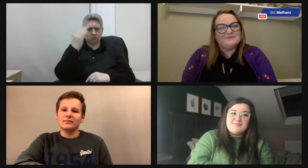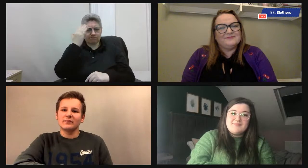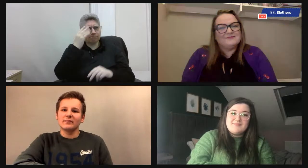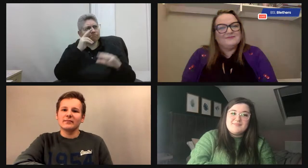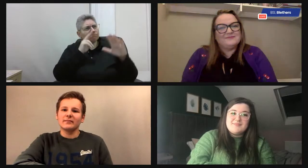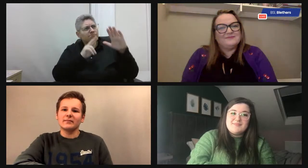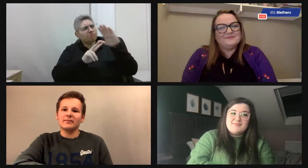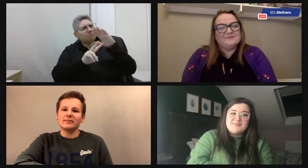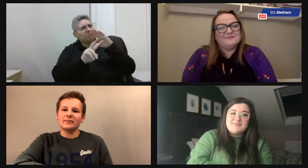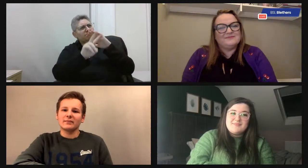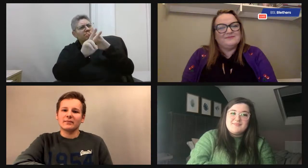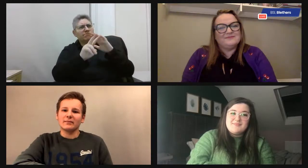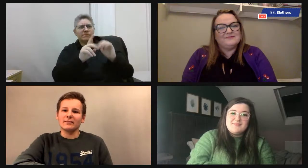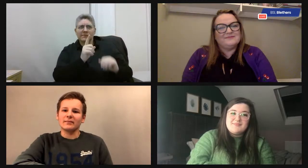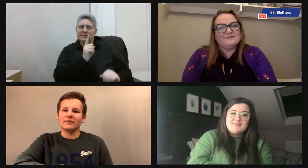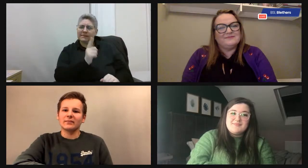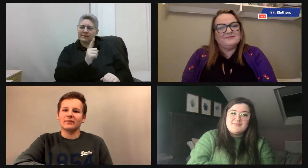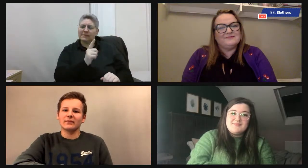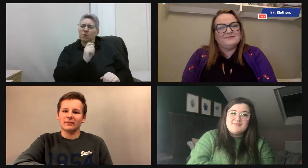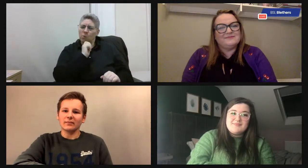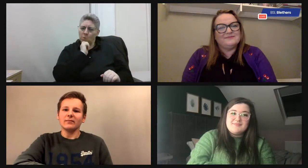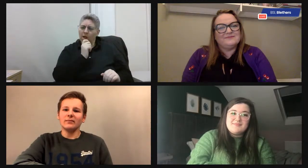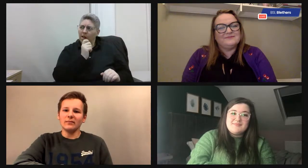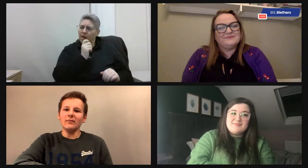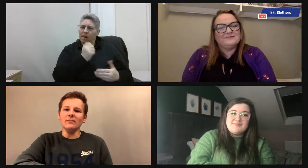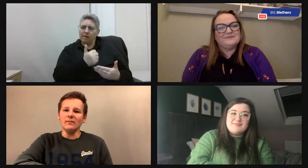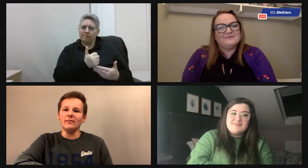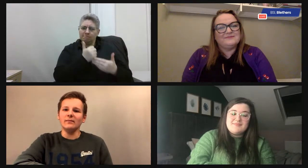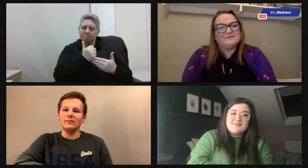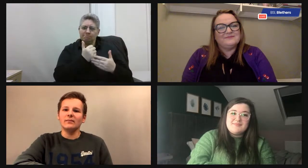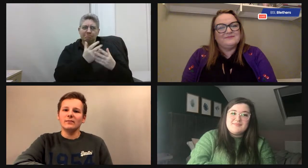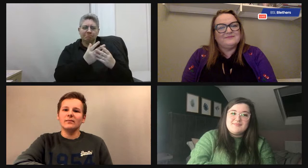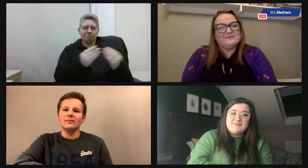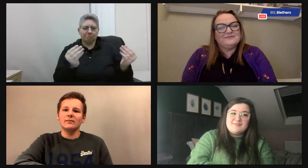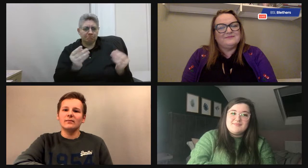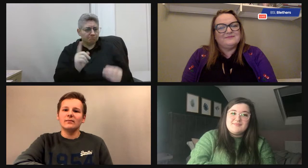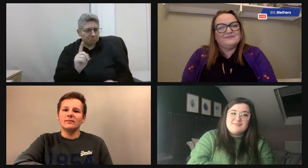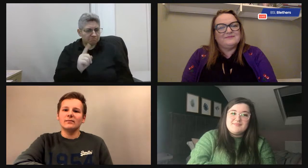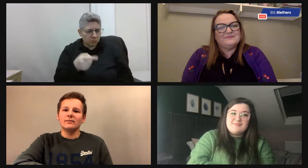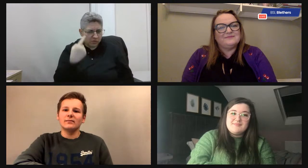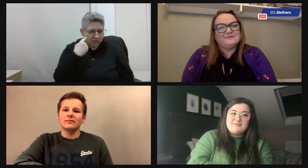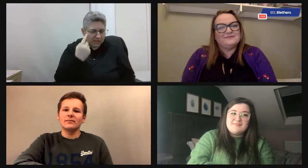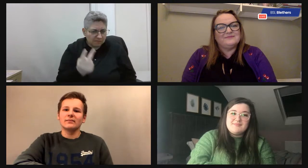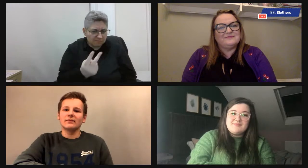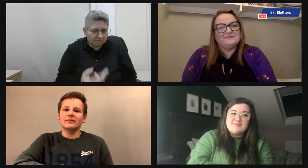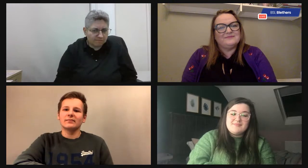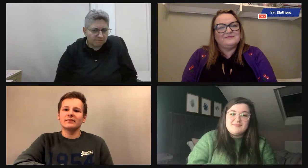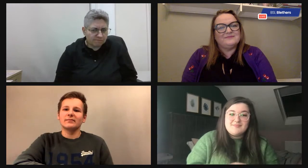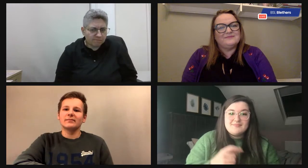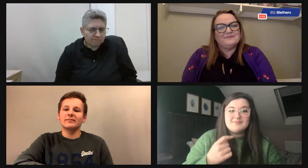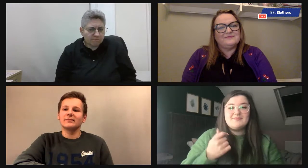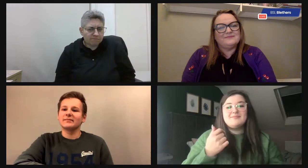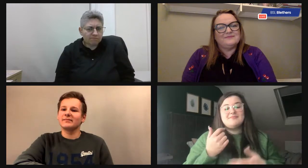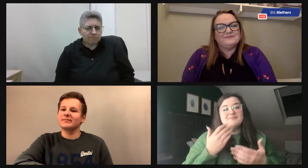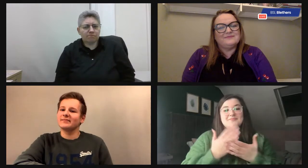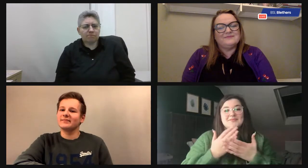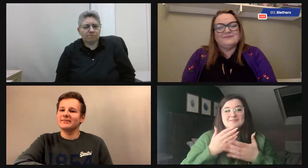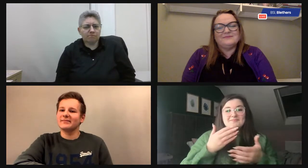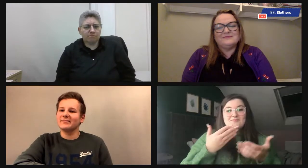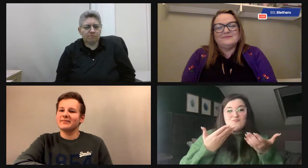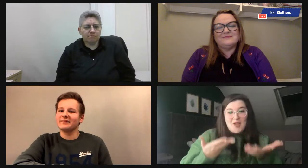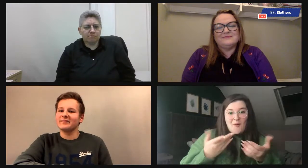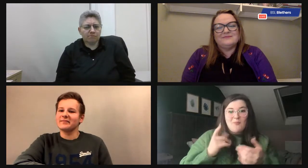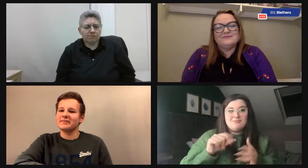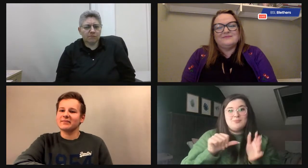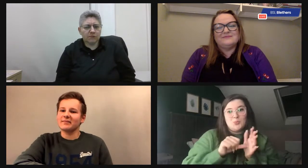going to go away, but if you could look into the future through your crystal ball, what do you think the solutions are? What do you